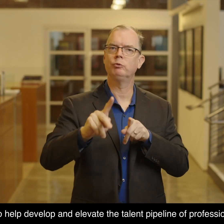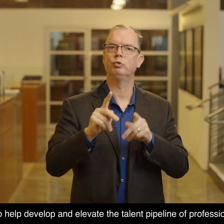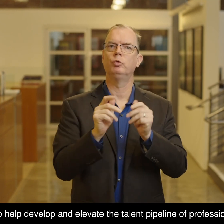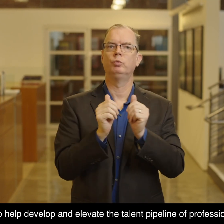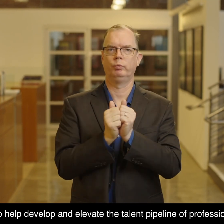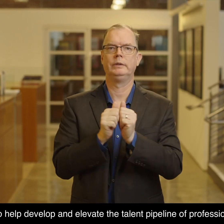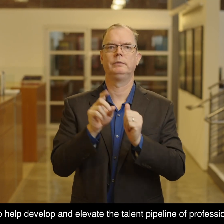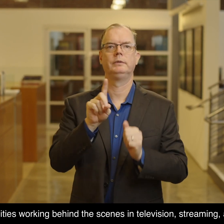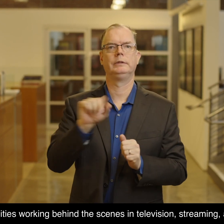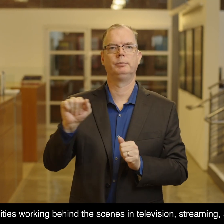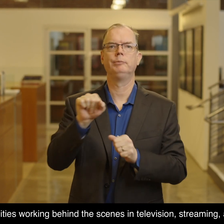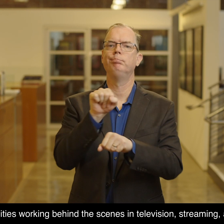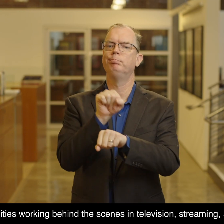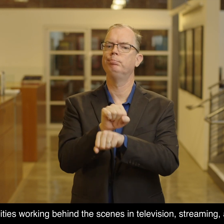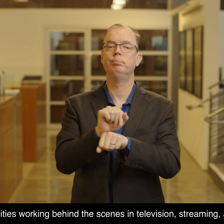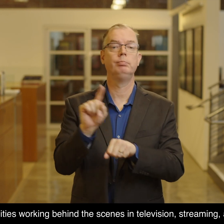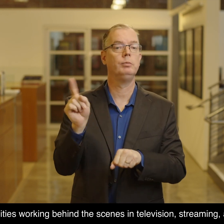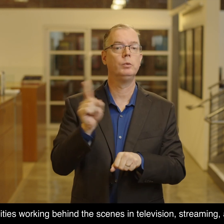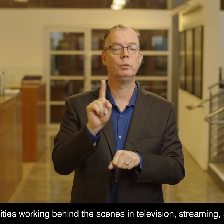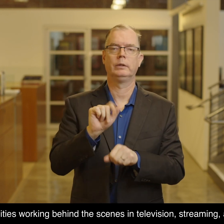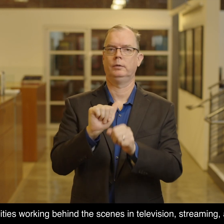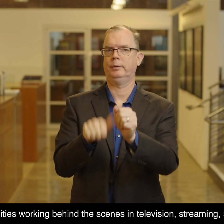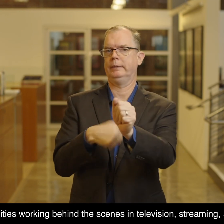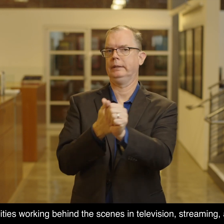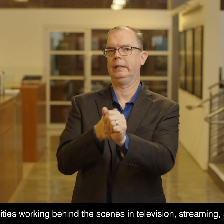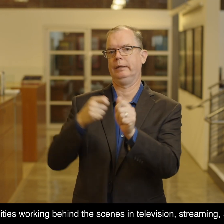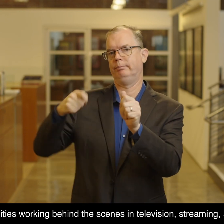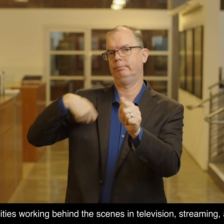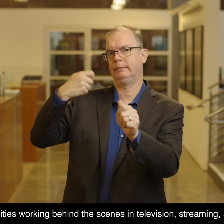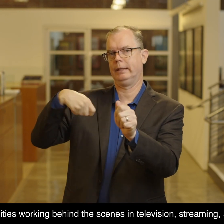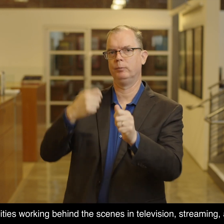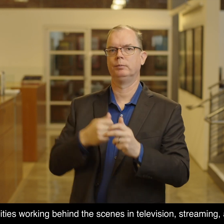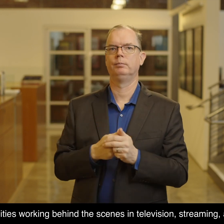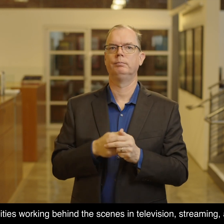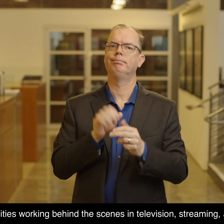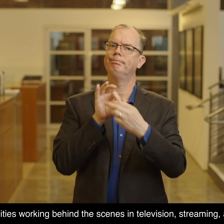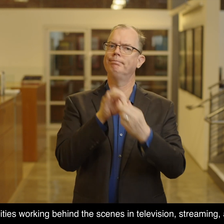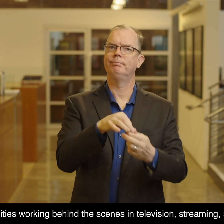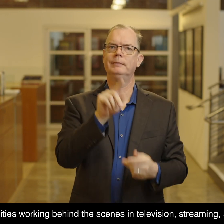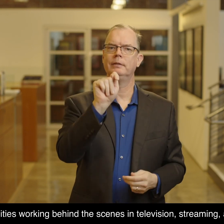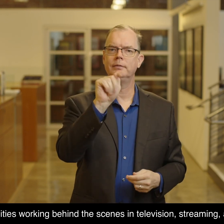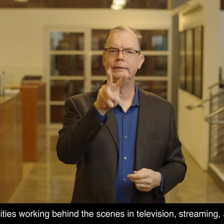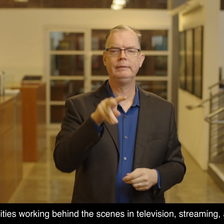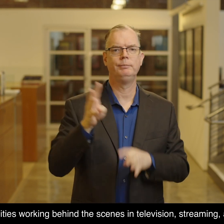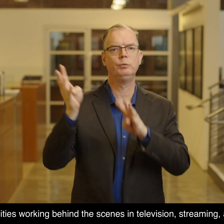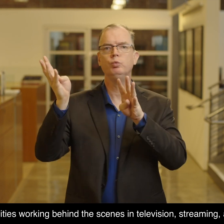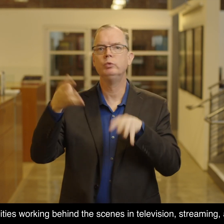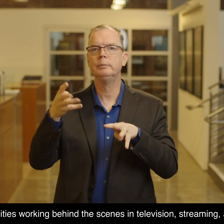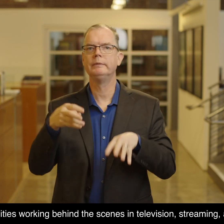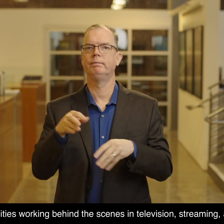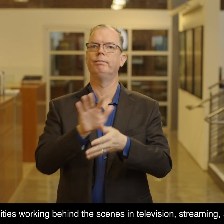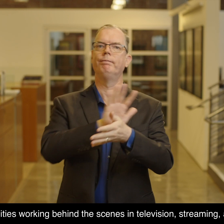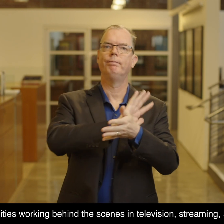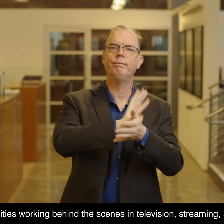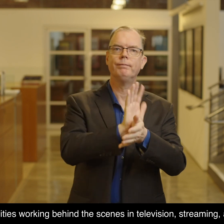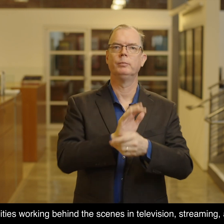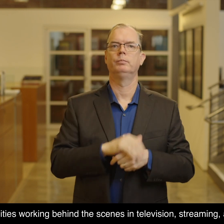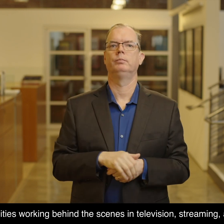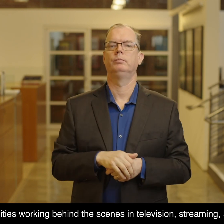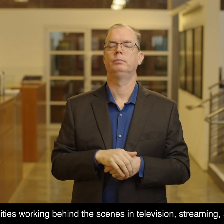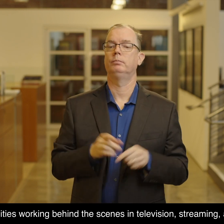of professionals with disabilities working behind the scenes in television, streaming, and